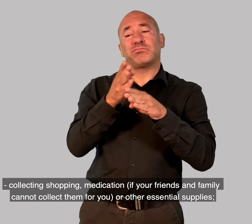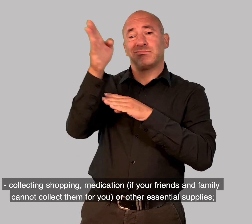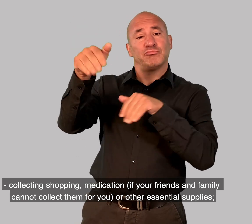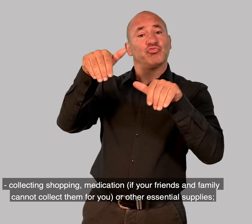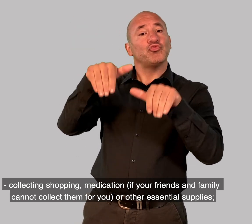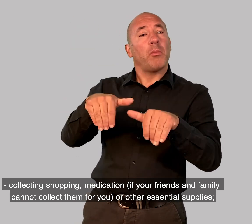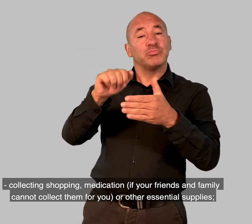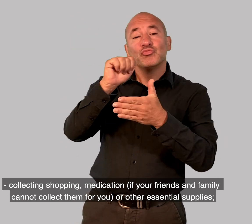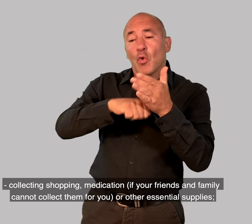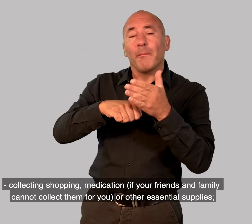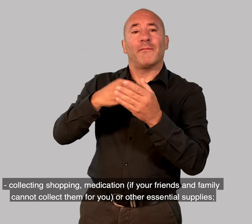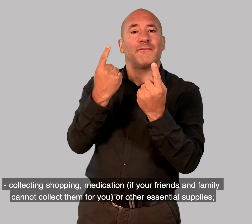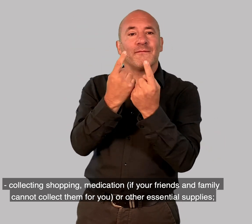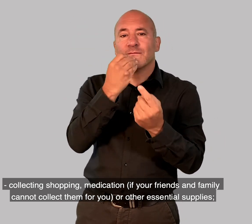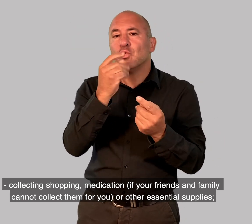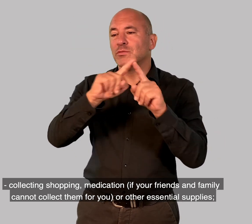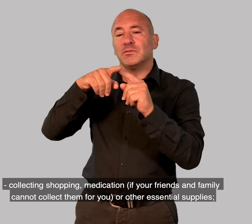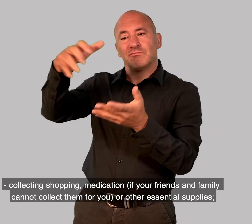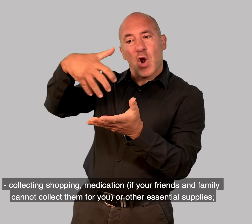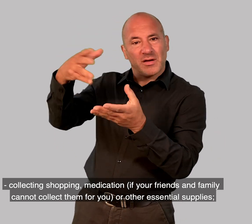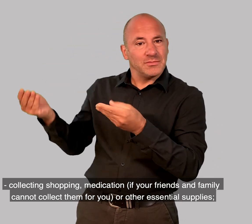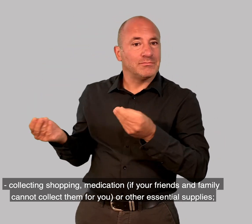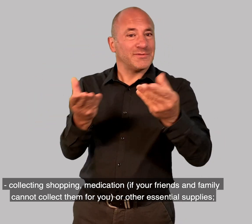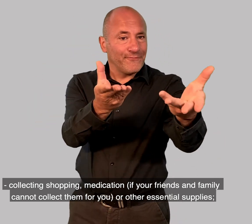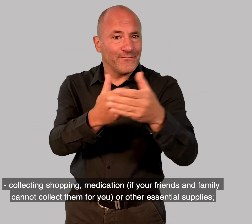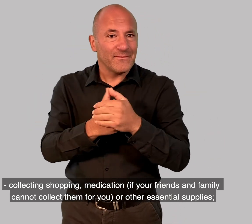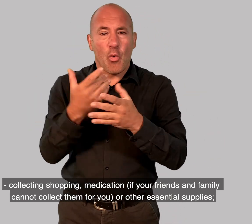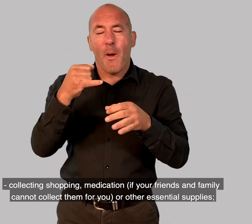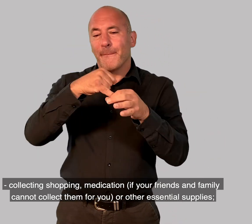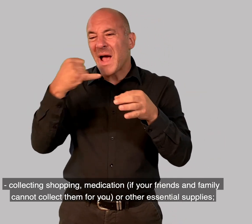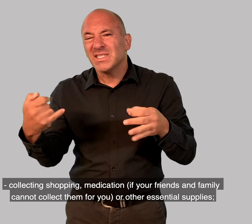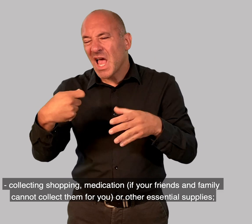and family cannot collect them for you, or other essential supplies.